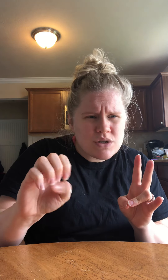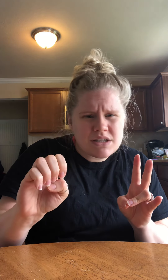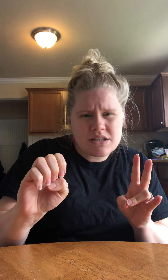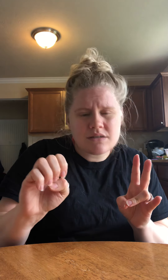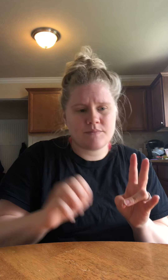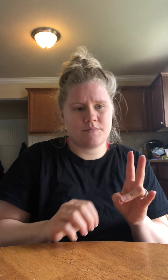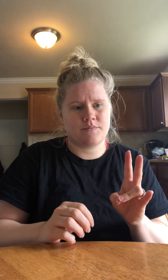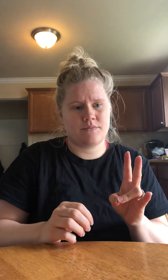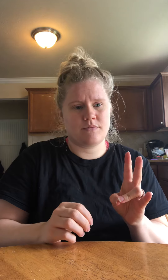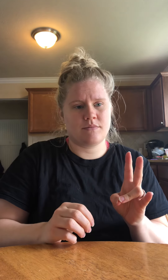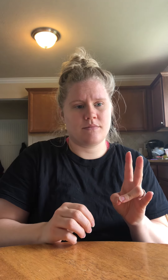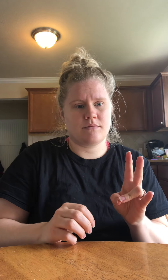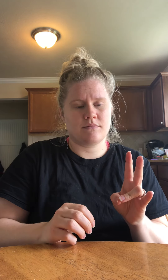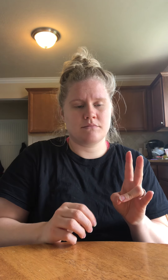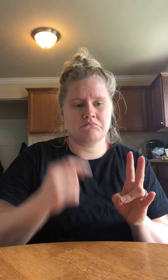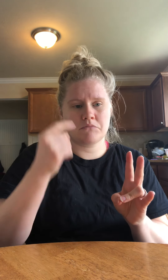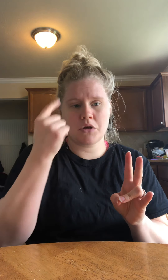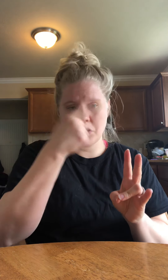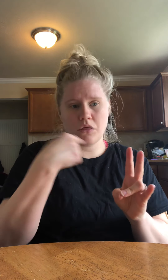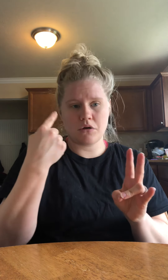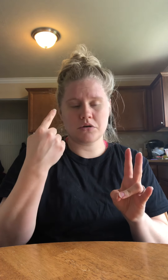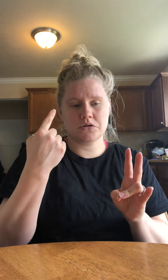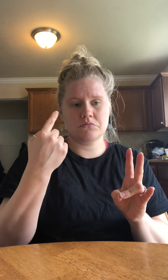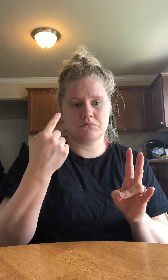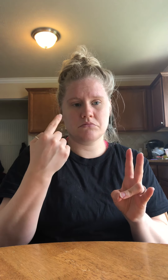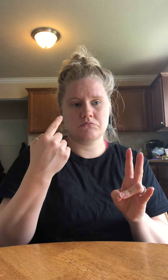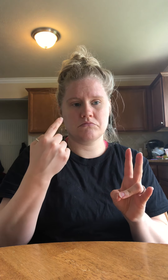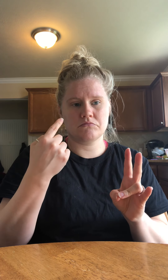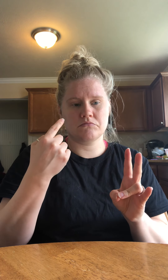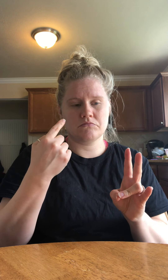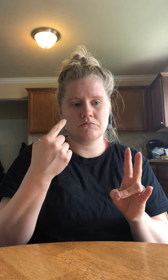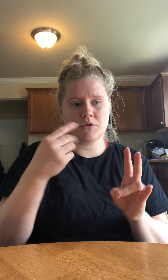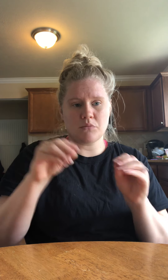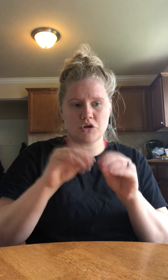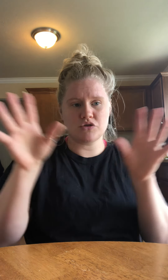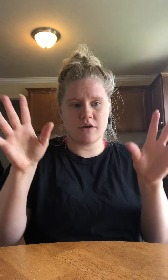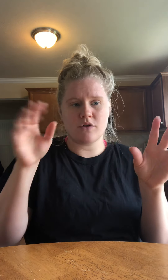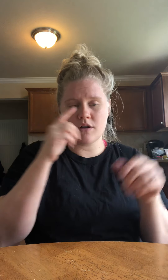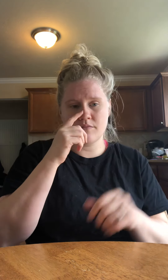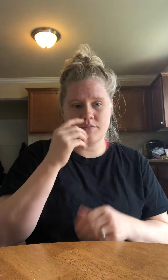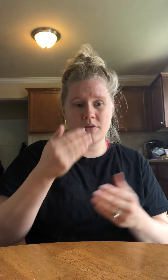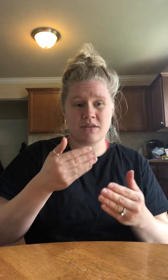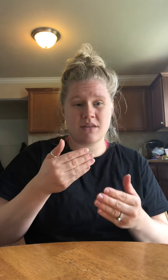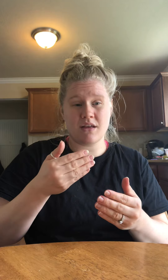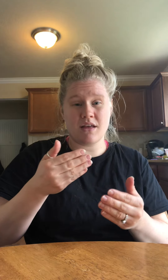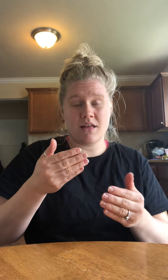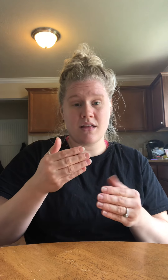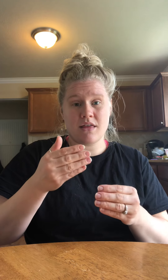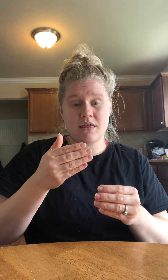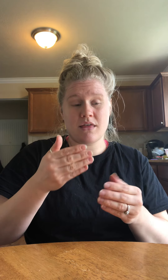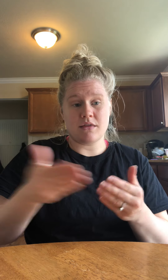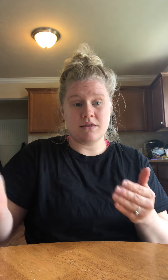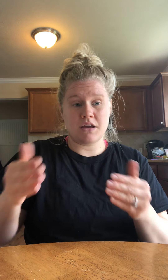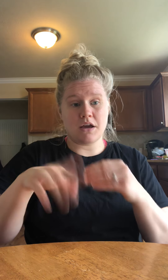Looks pretty straightforward, right? The thing about these words is that none of them take S